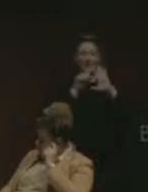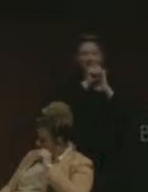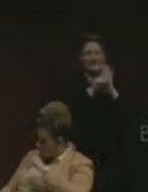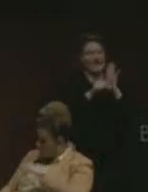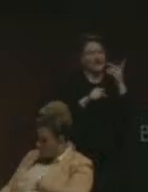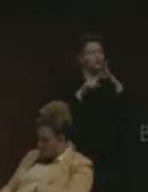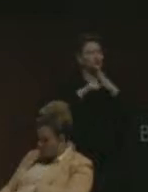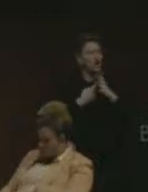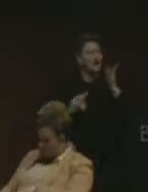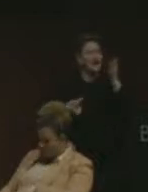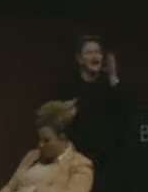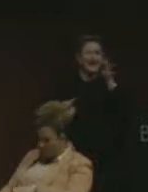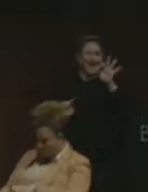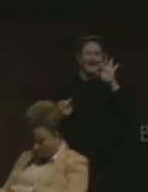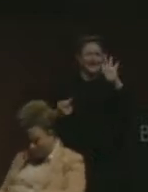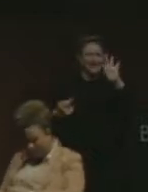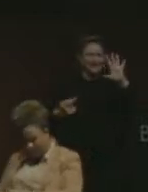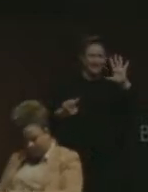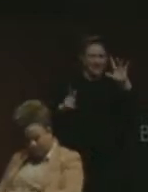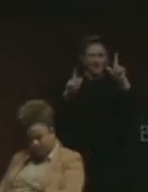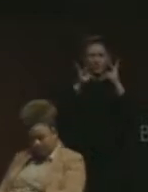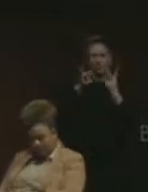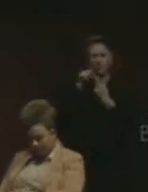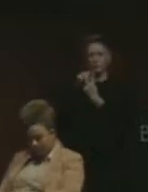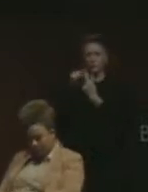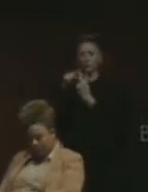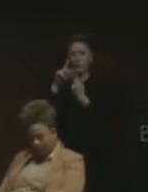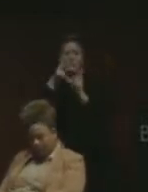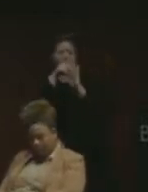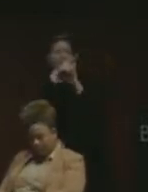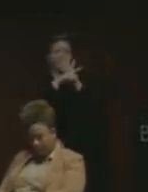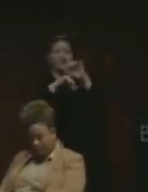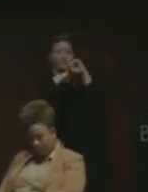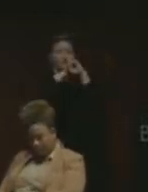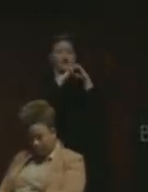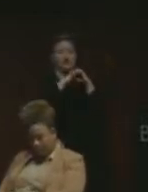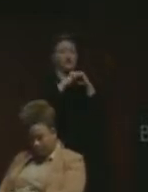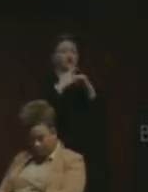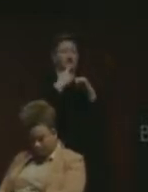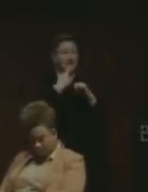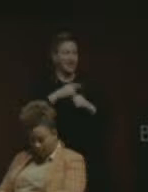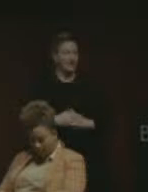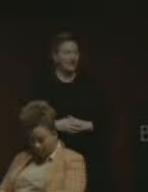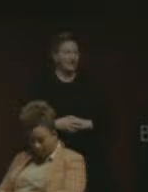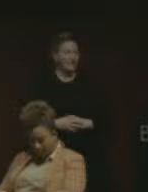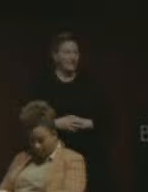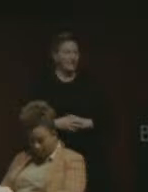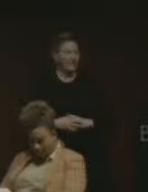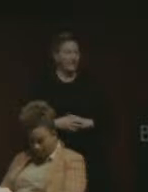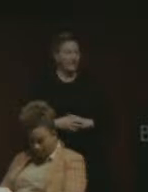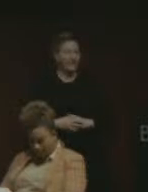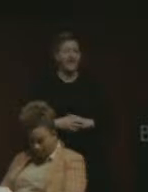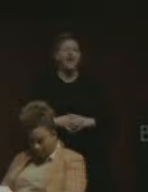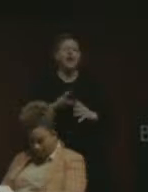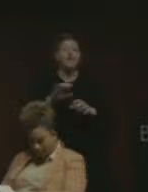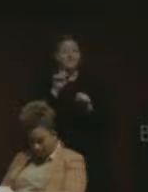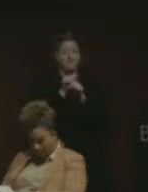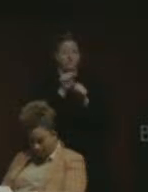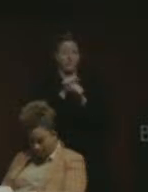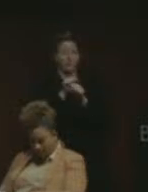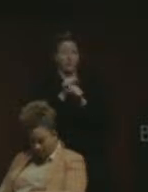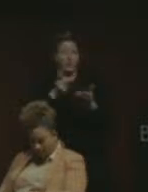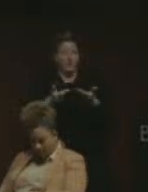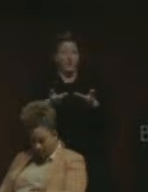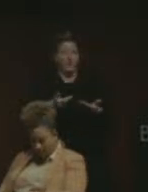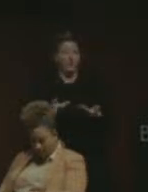1995. And in two of the major policy protections, it said this basic condition of employment applies